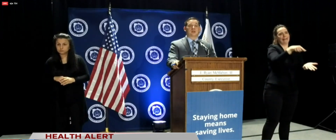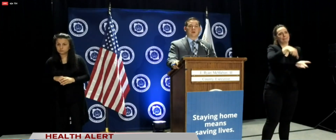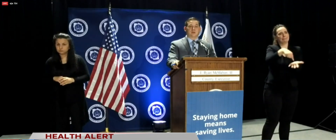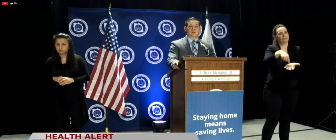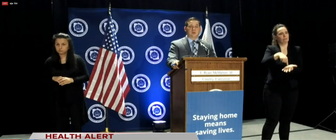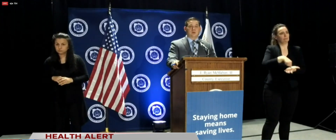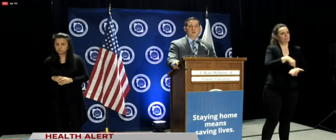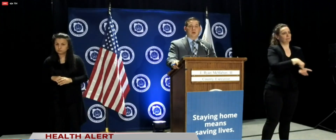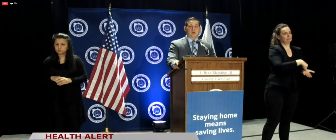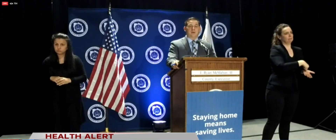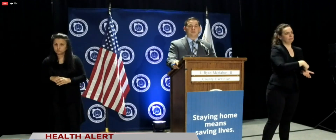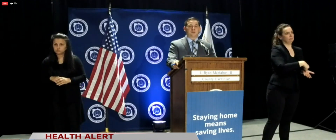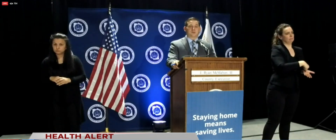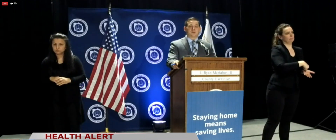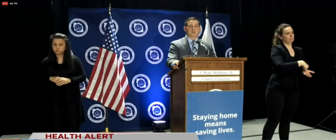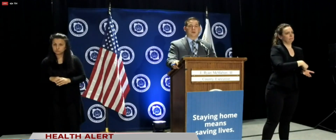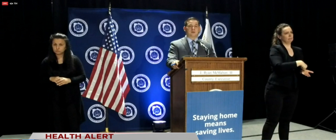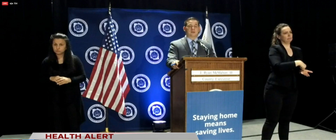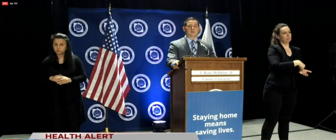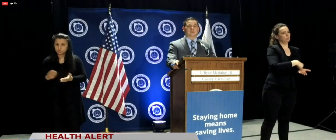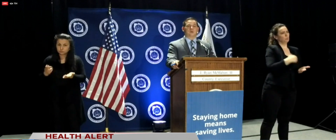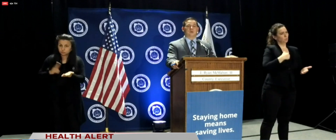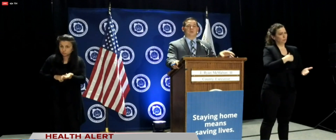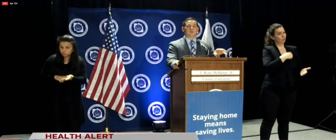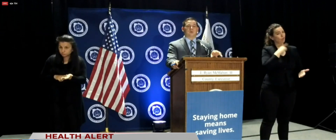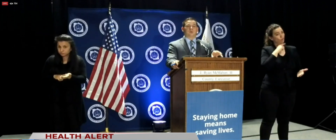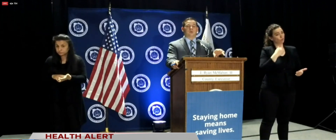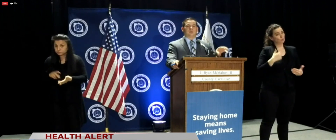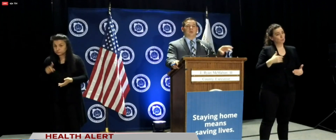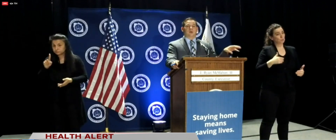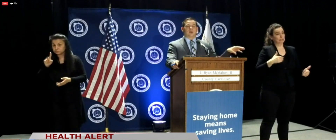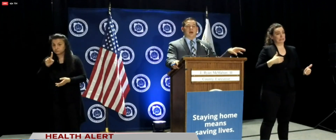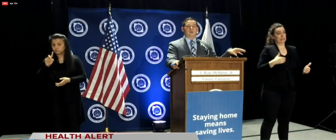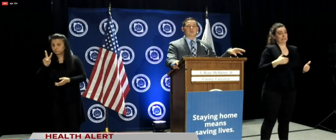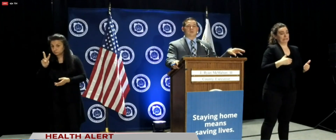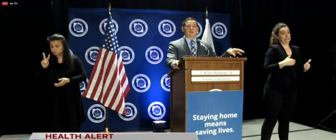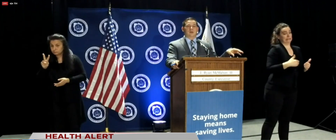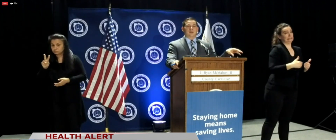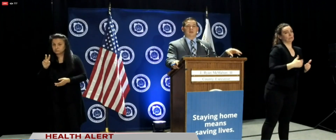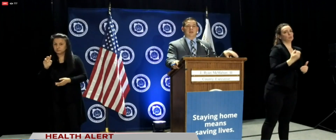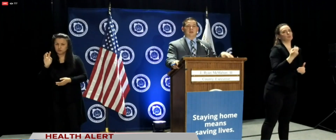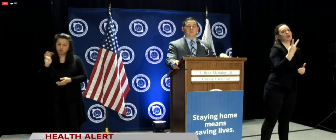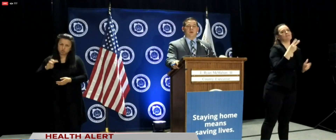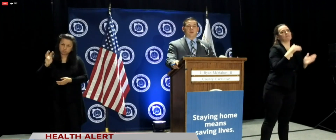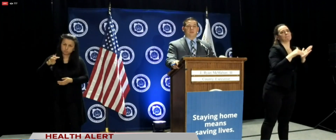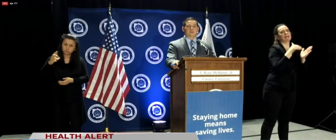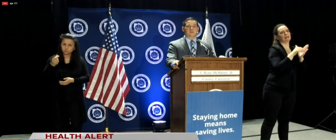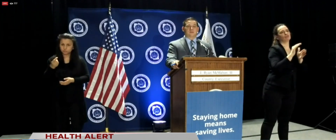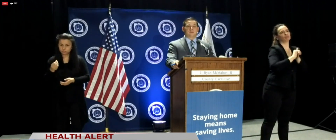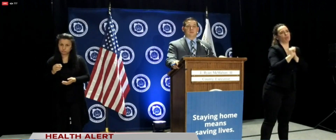of austerity measures, essentially going through accounts and